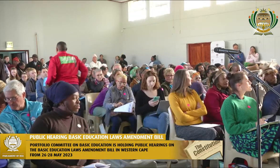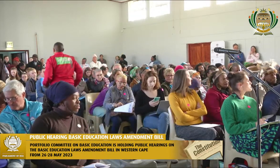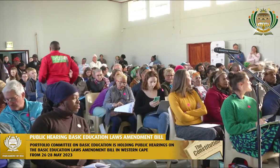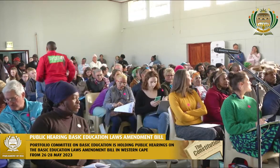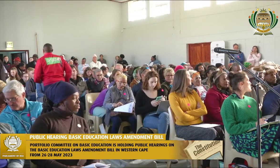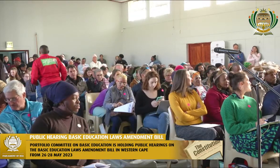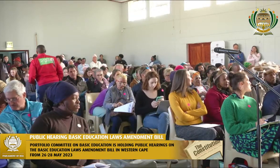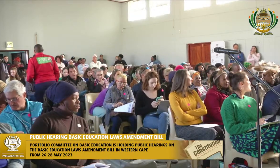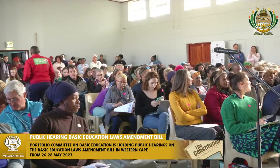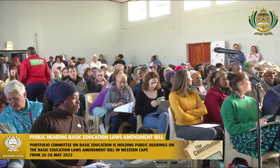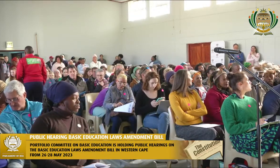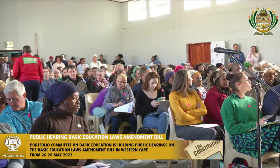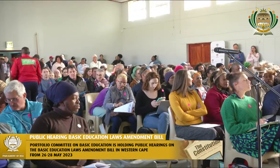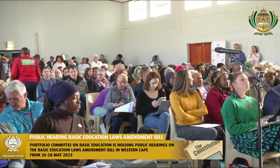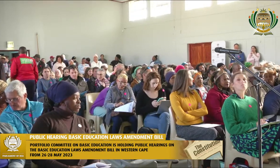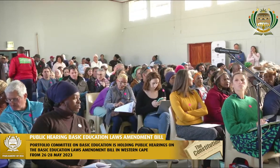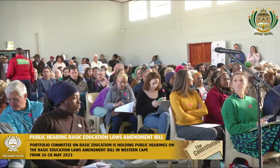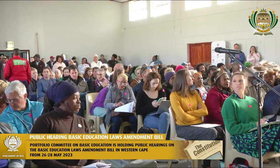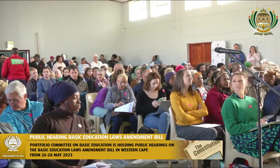have chairs